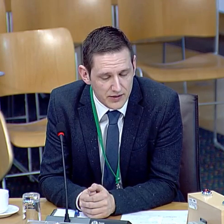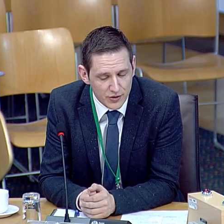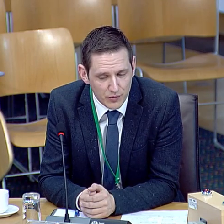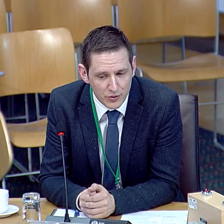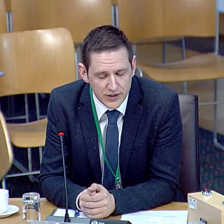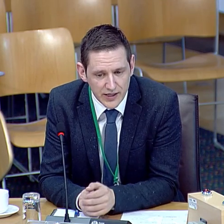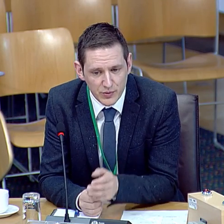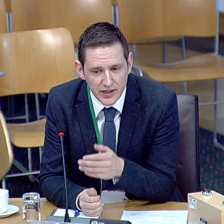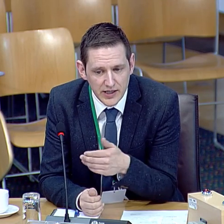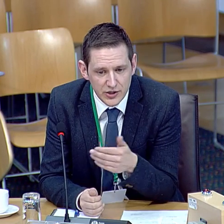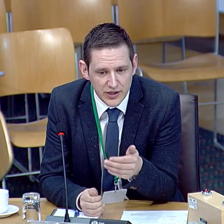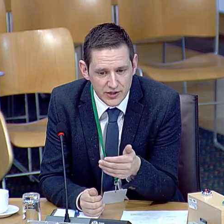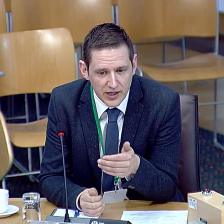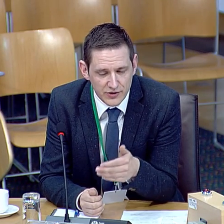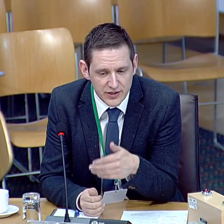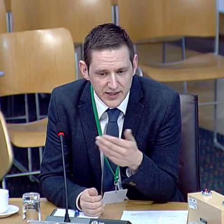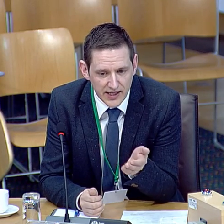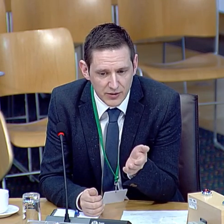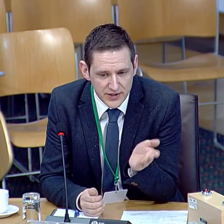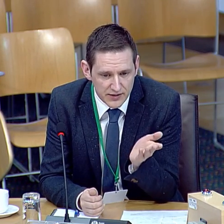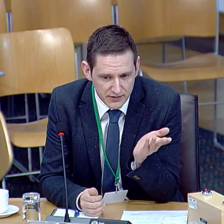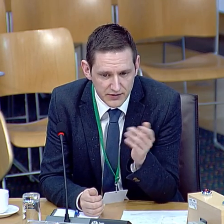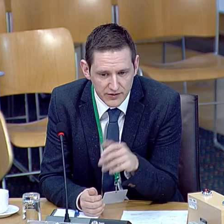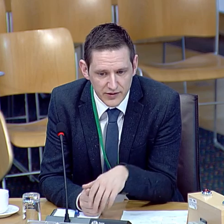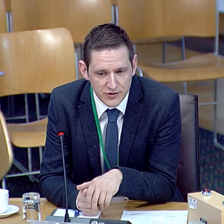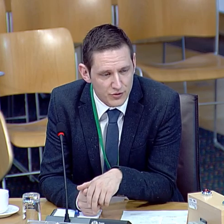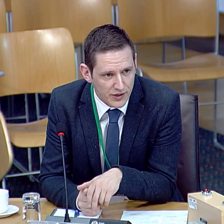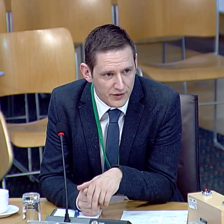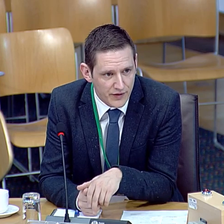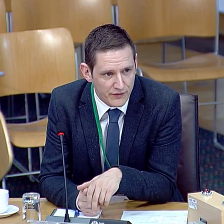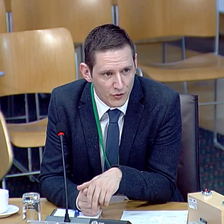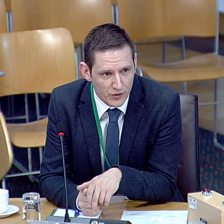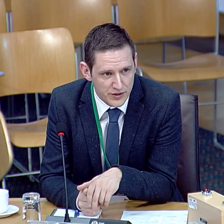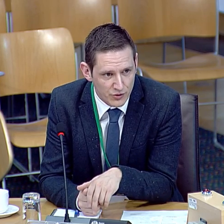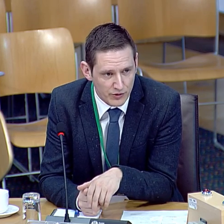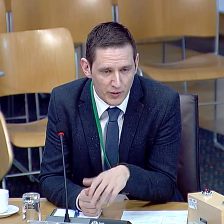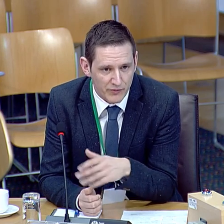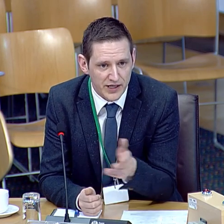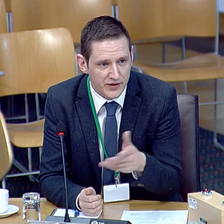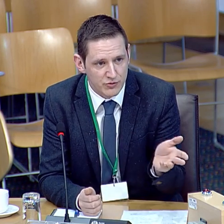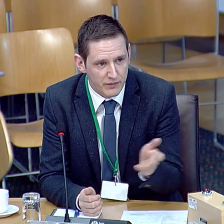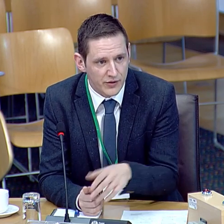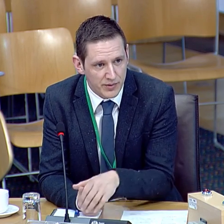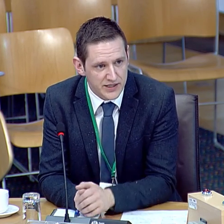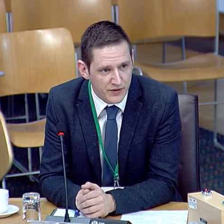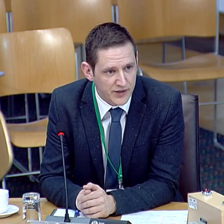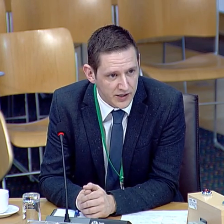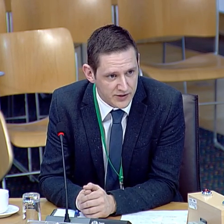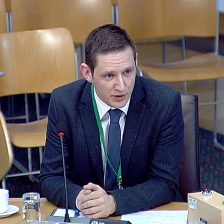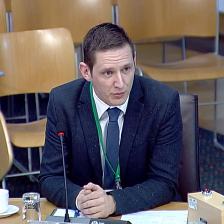doing a postgrad, but she had challenges getting up to the tutorial on the fifth floor and was told, well, we've been in this room for the past 15 years, we're not moving